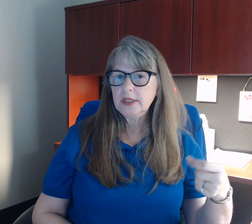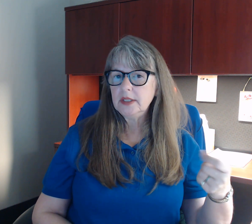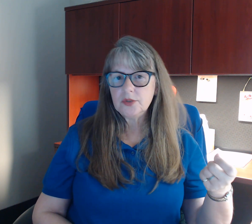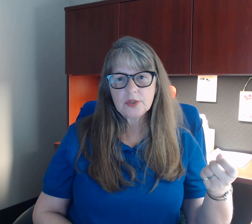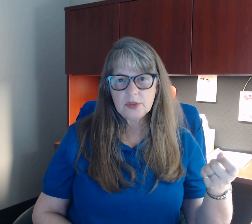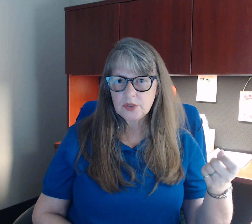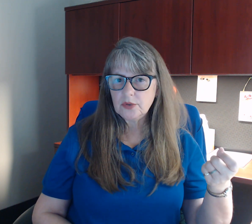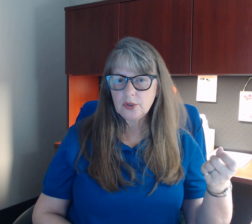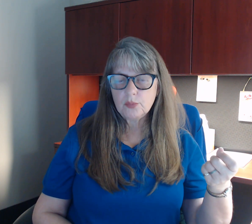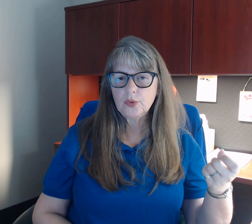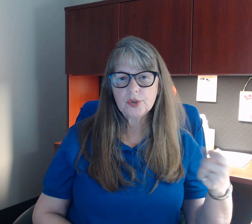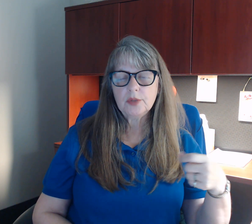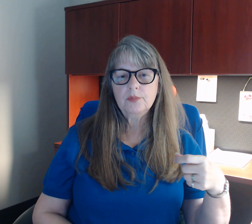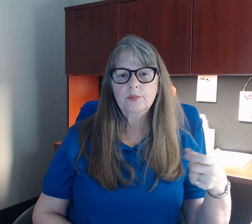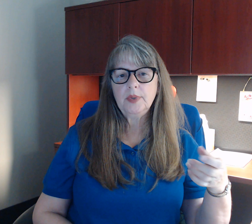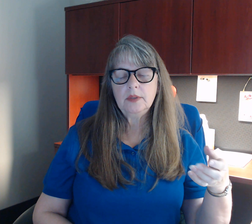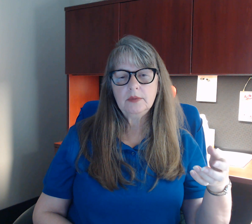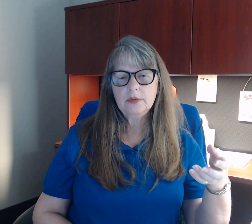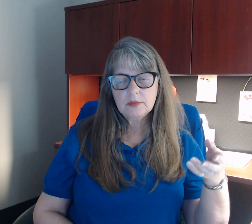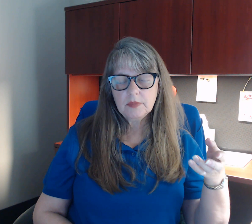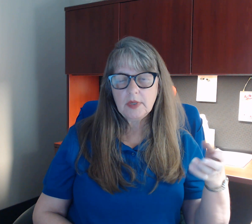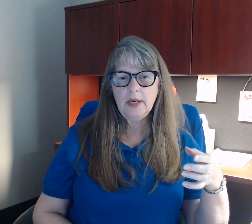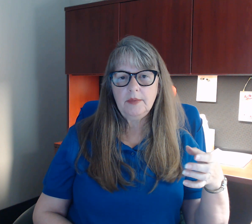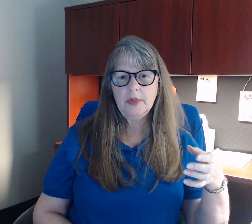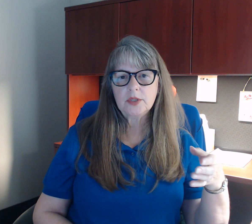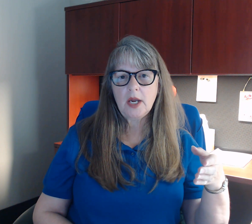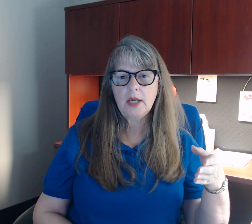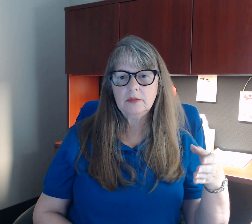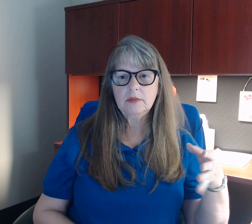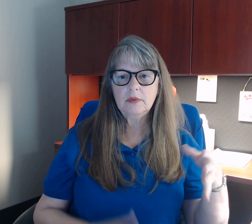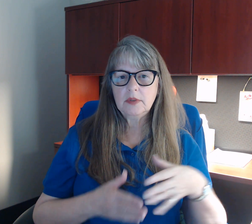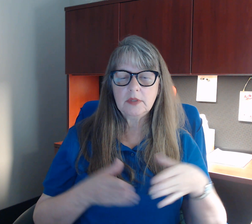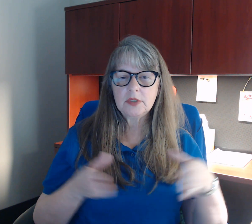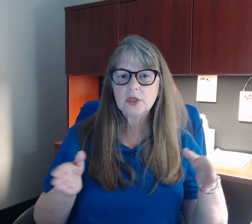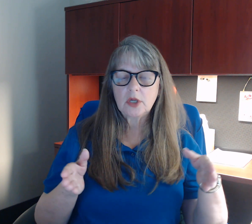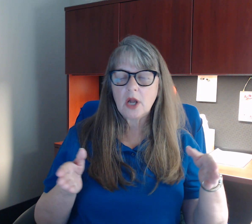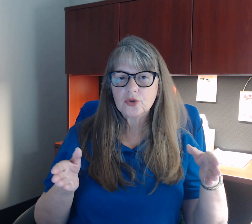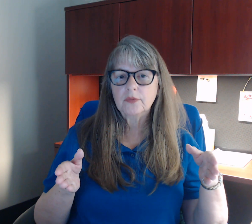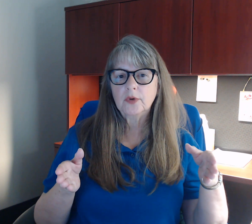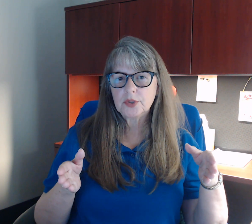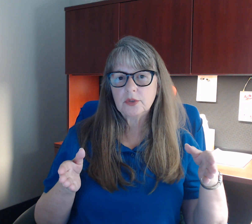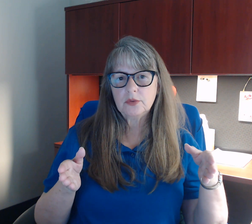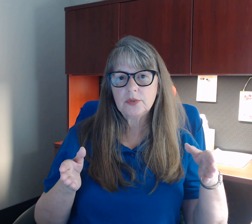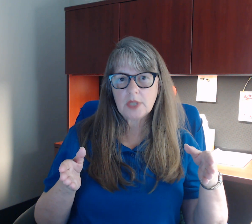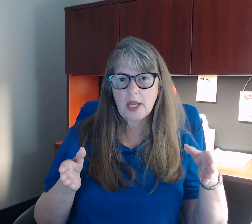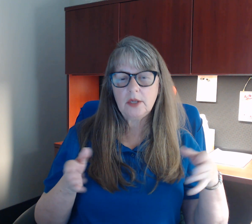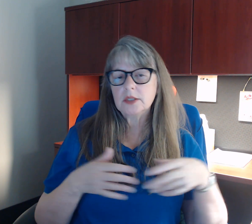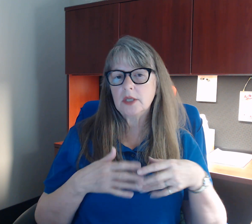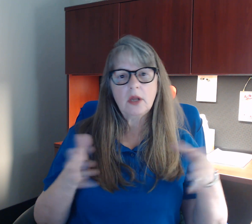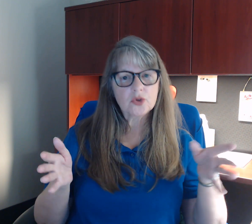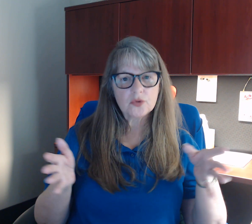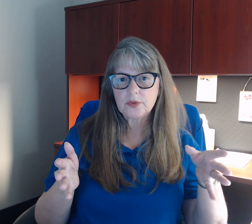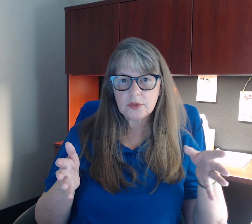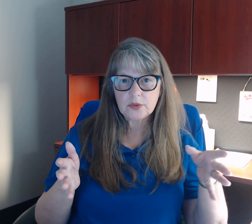is considered an abortion, but it's not. This isn't a controversial sign. It's not a controversial